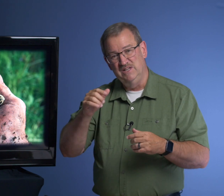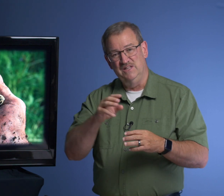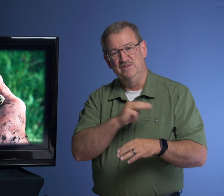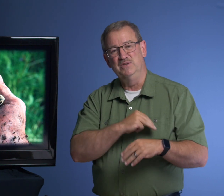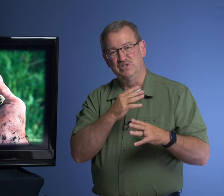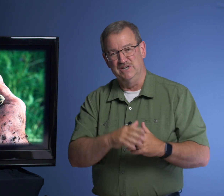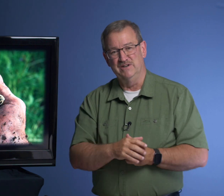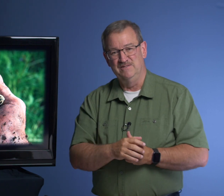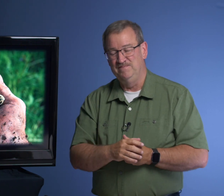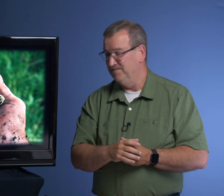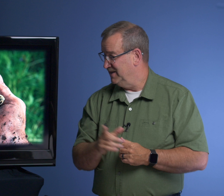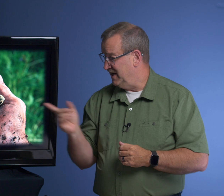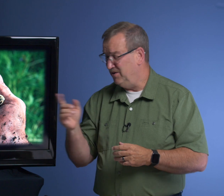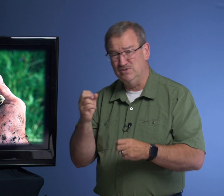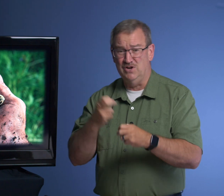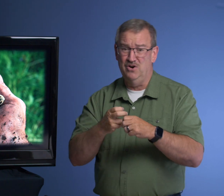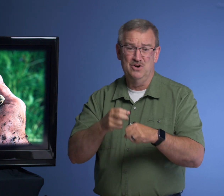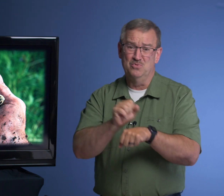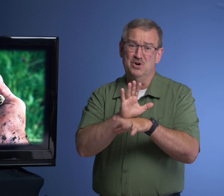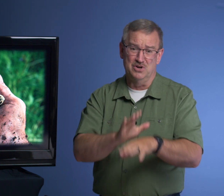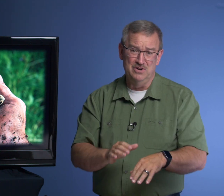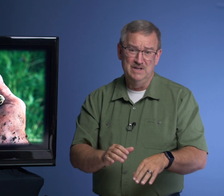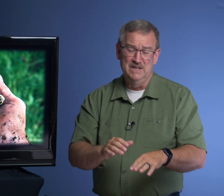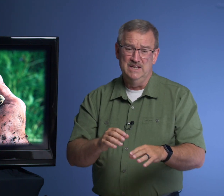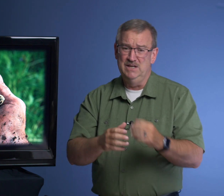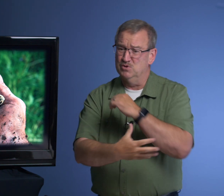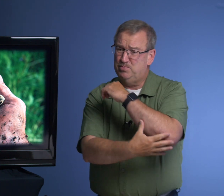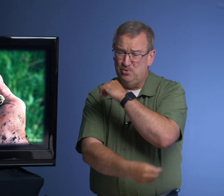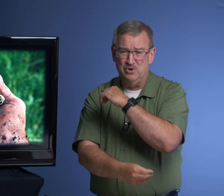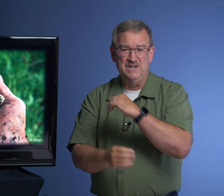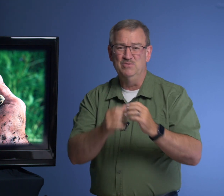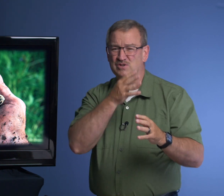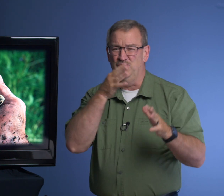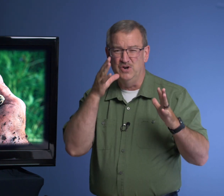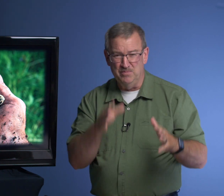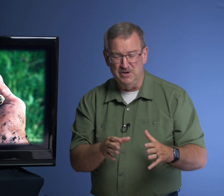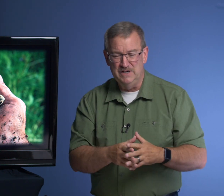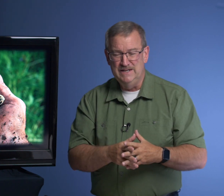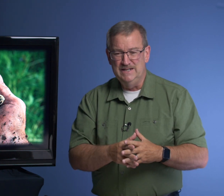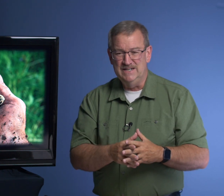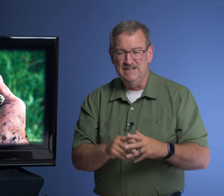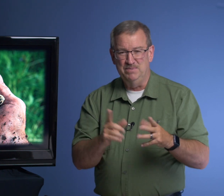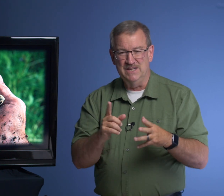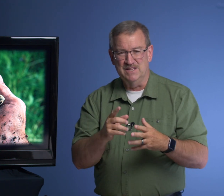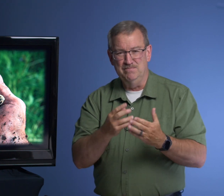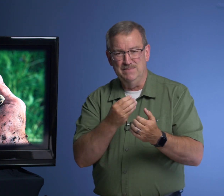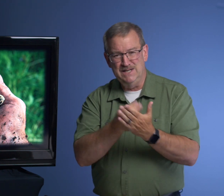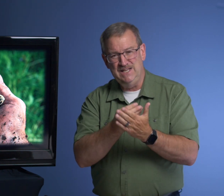the missionary. He was a hard worker. He was poor. He was a farmer. But the money he